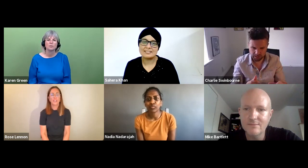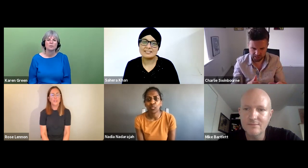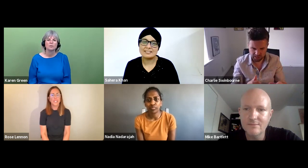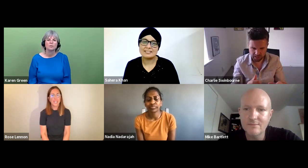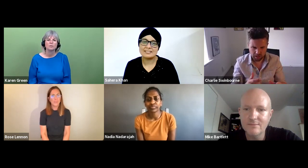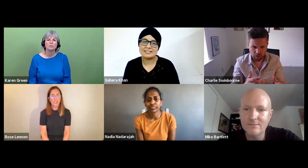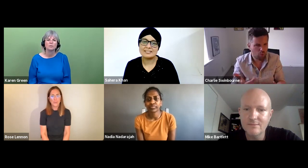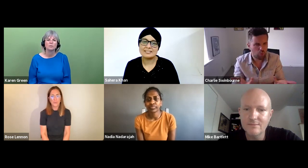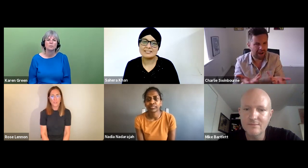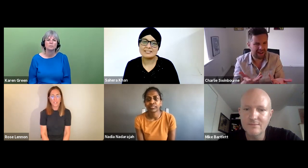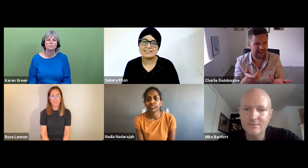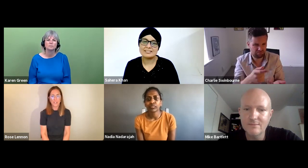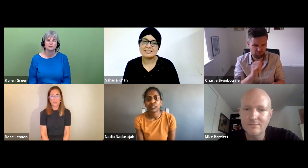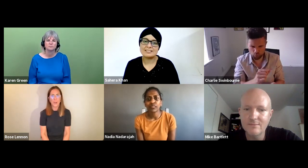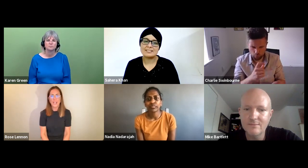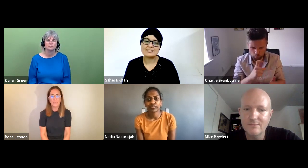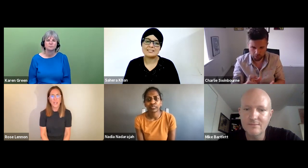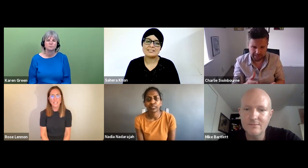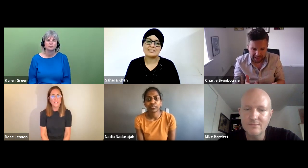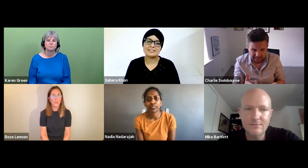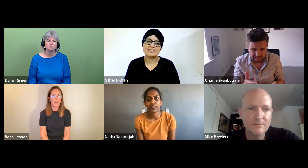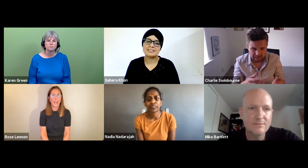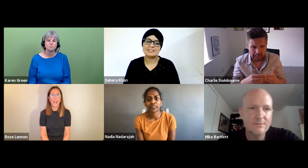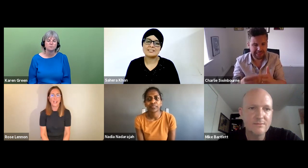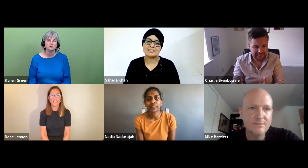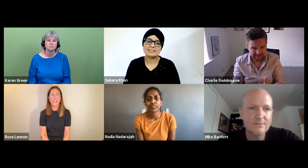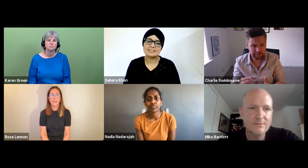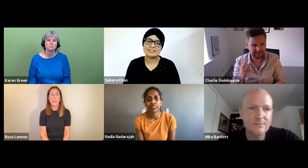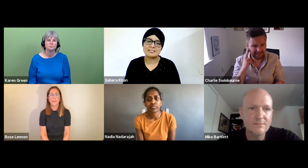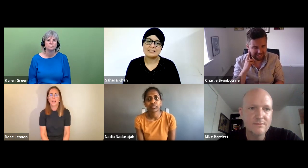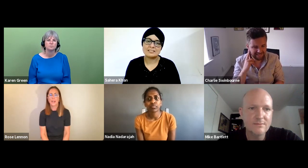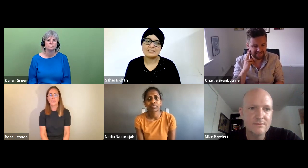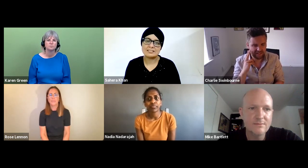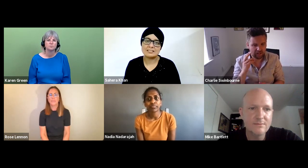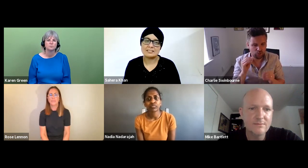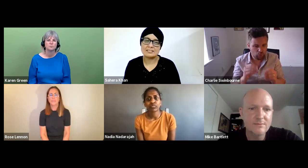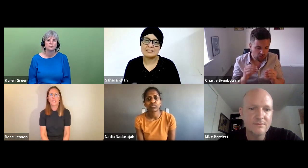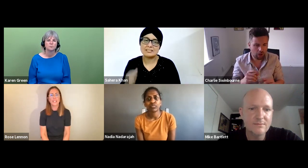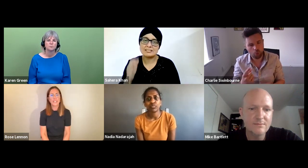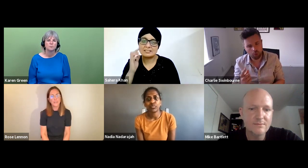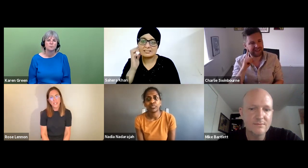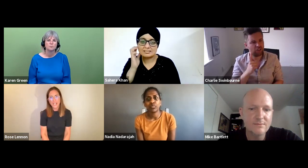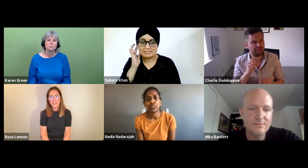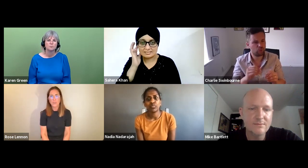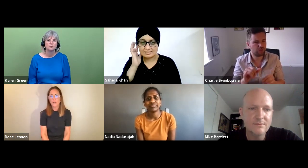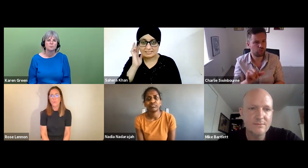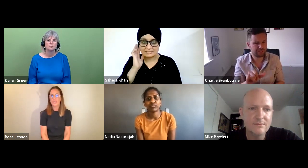you did a 10-week course that you mentioned. Where did you do it? And was it deaf-led, or was